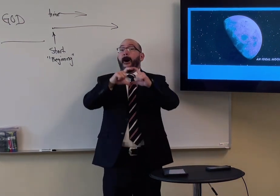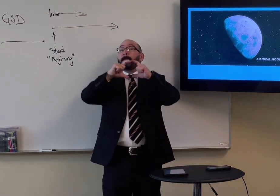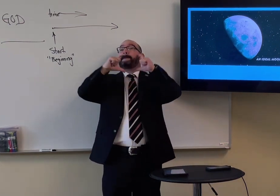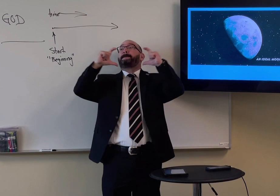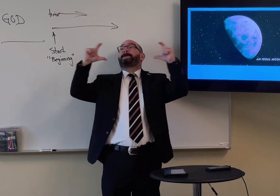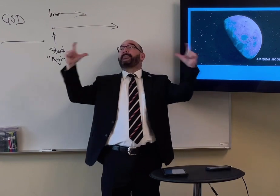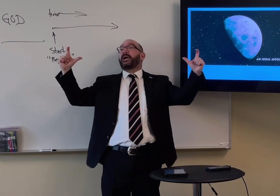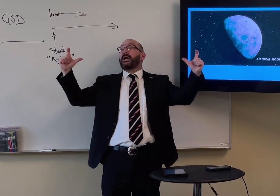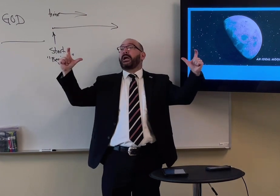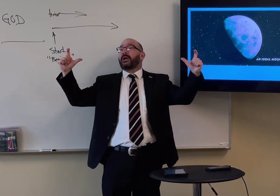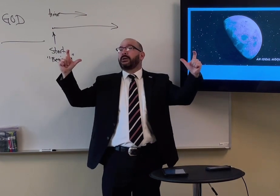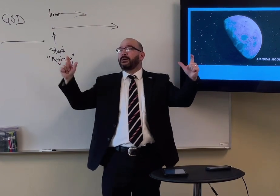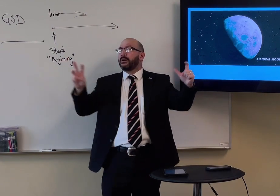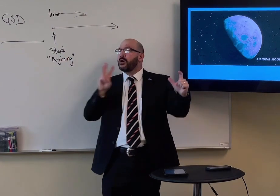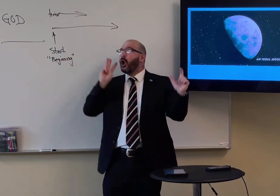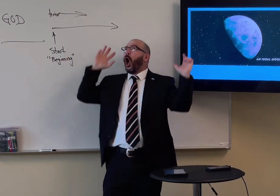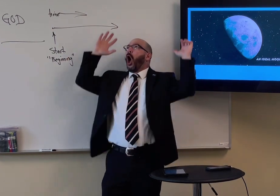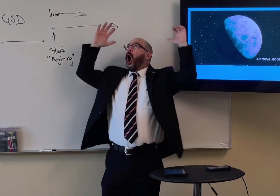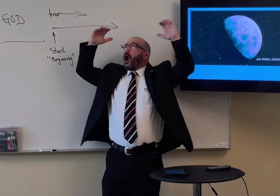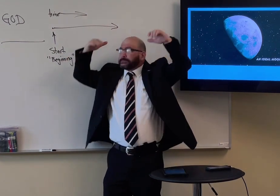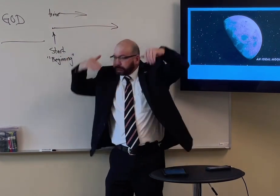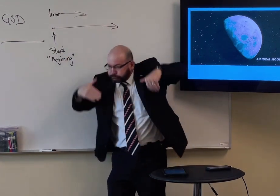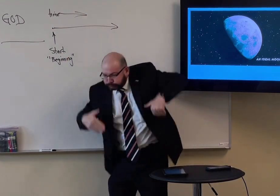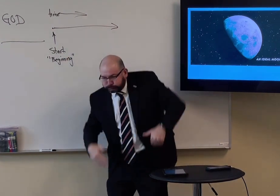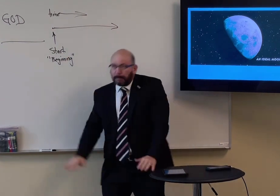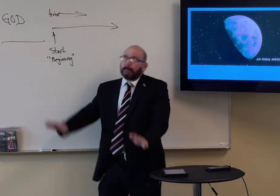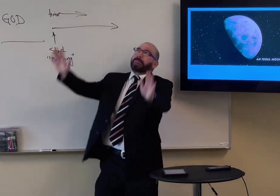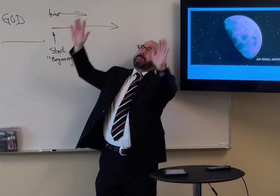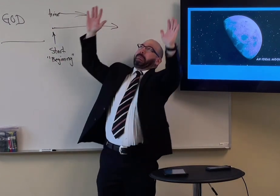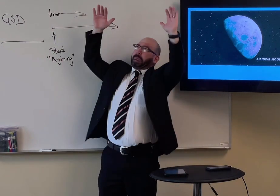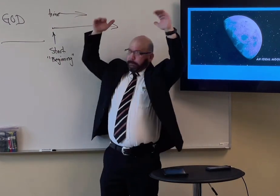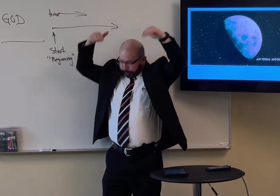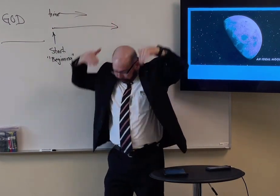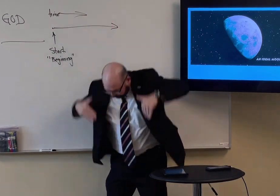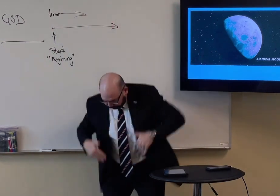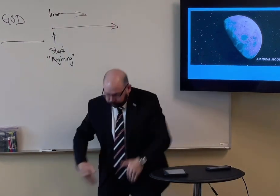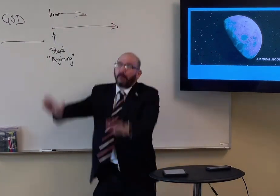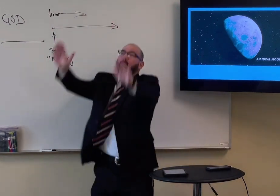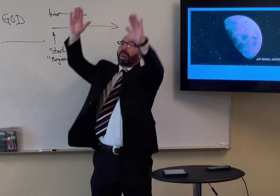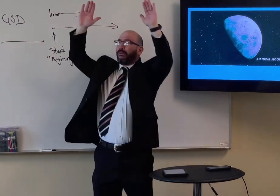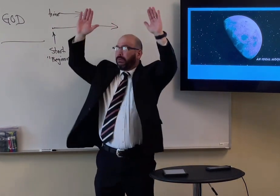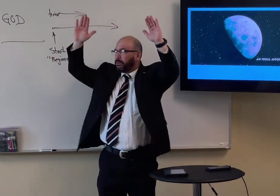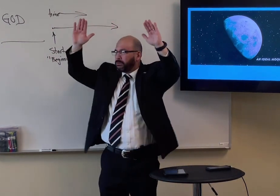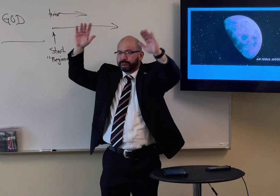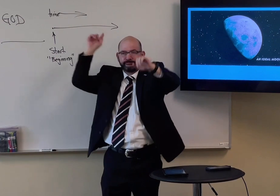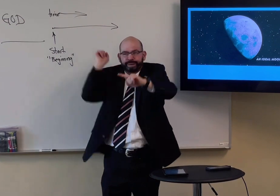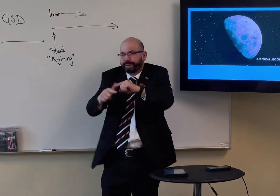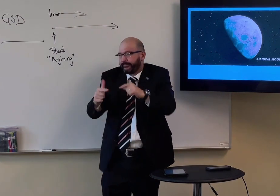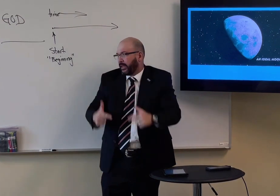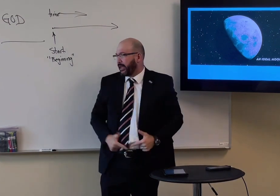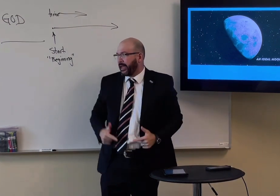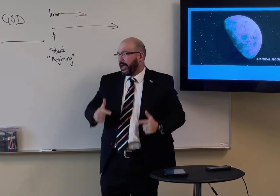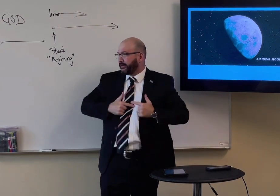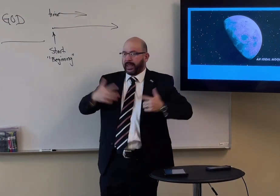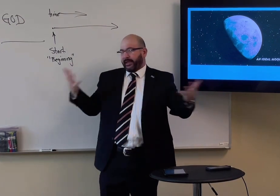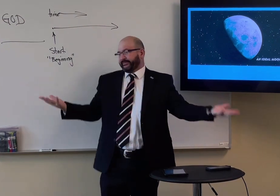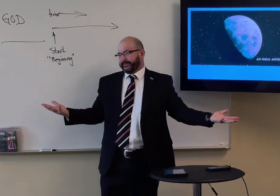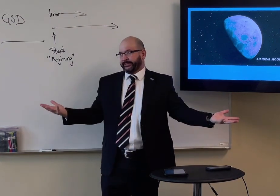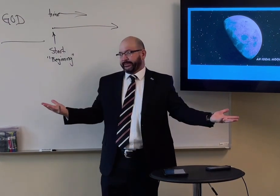If it was larger, the waves, the oceans, would be out of control. And